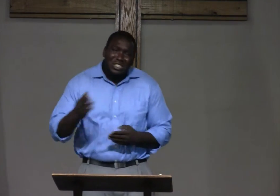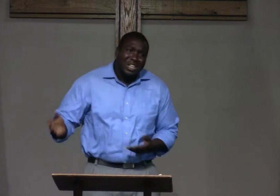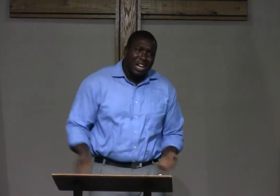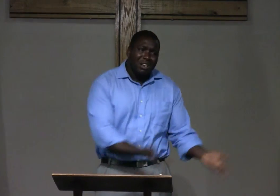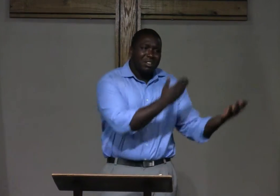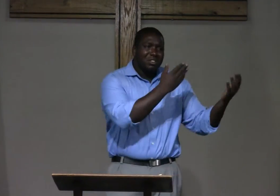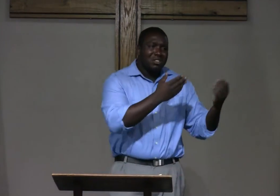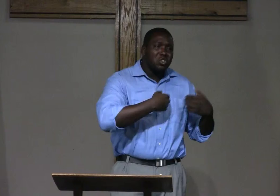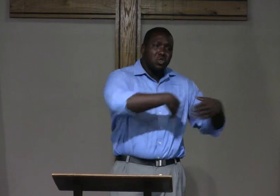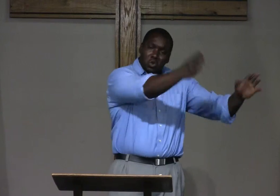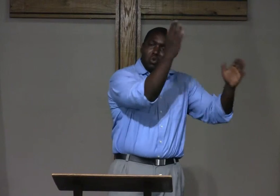me.